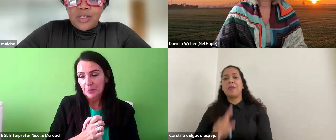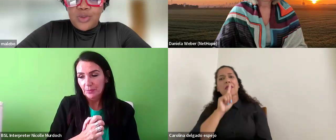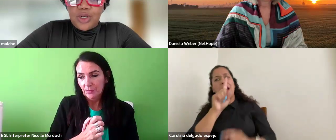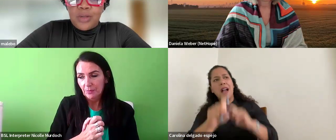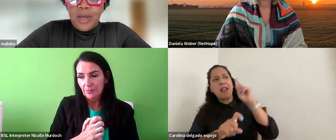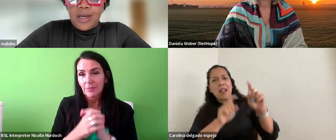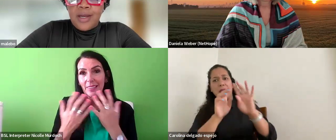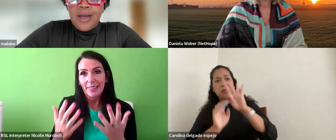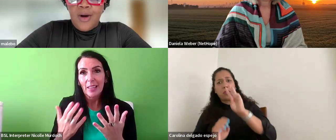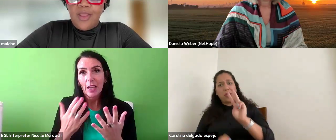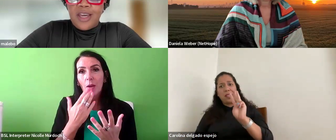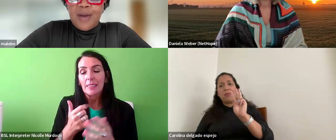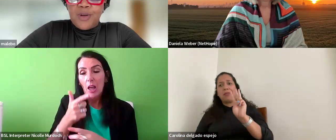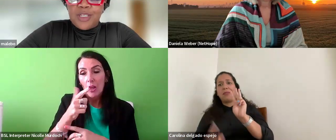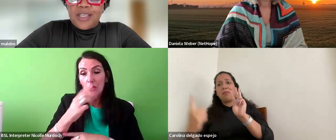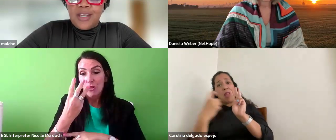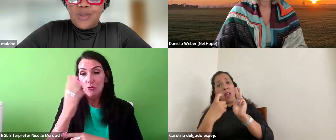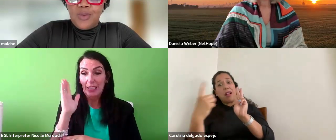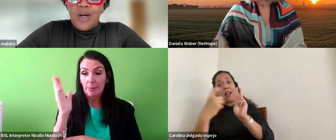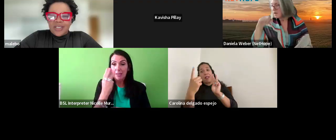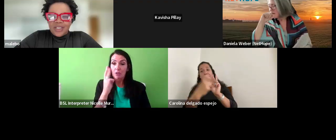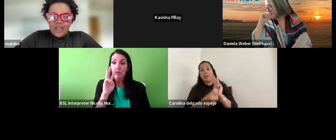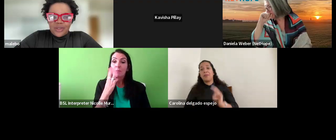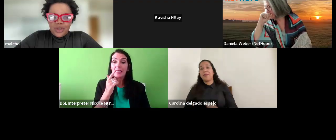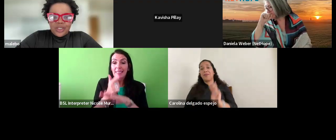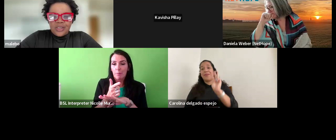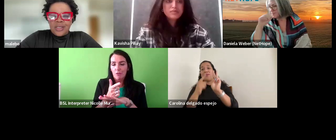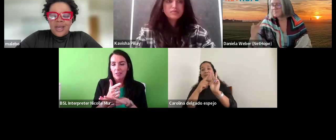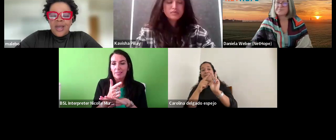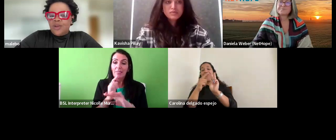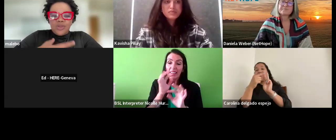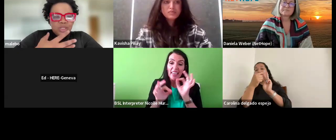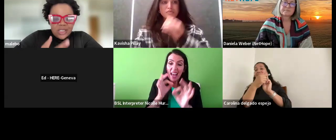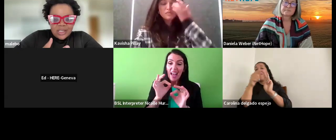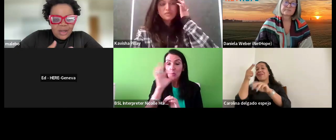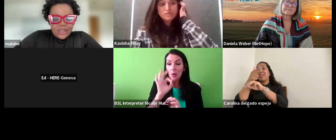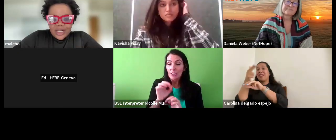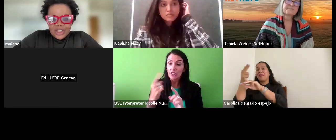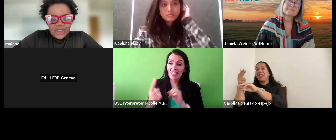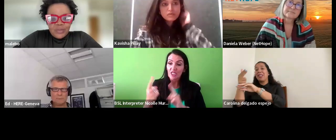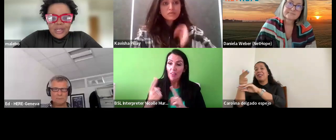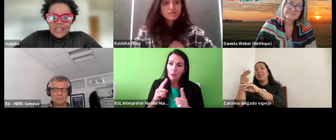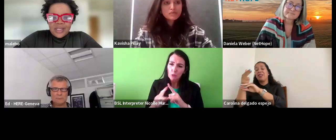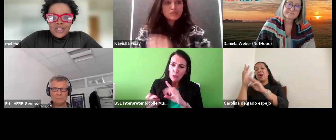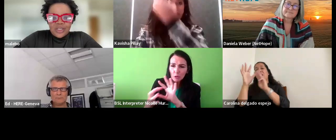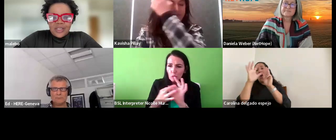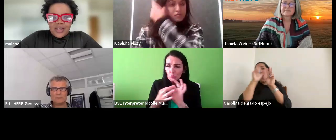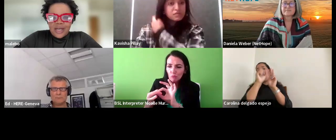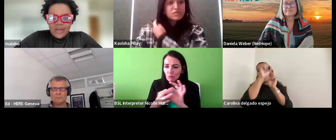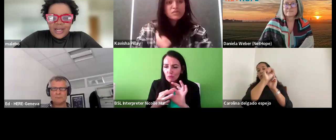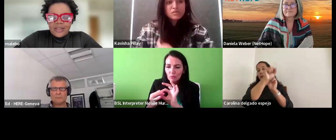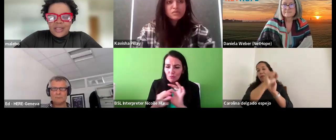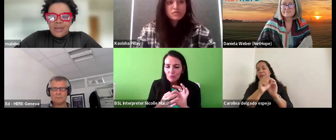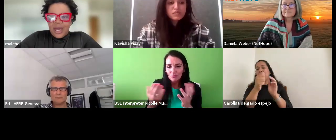three speakers to turn back on their cameras and to ask each other's questions, you know, to tease out the relationship and